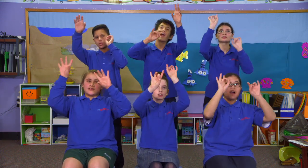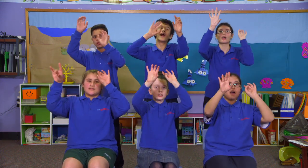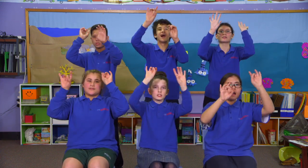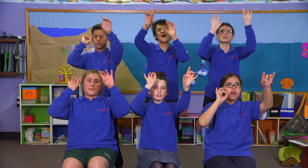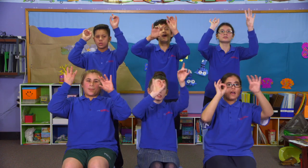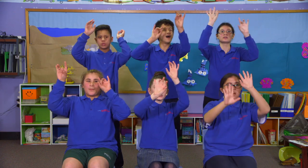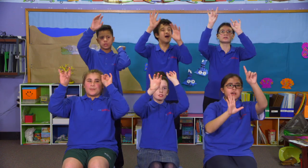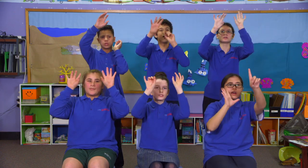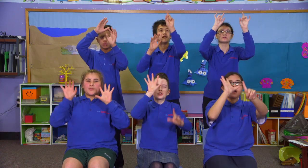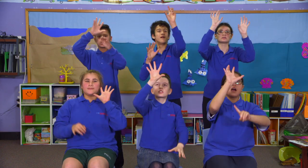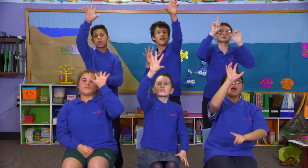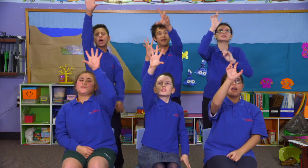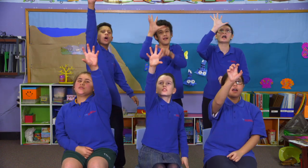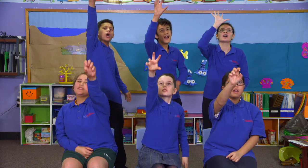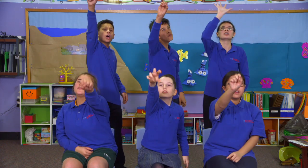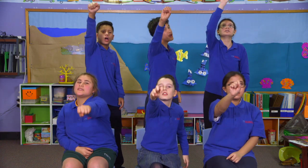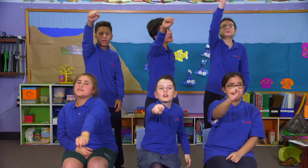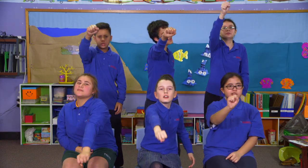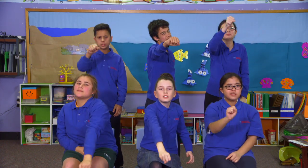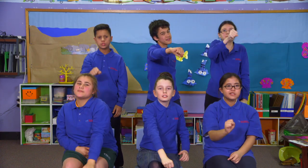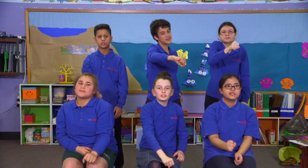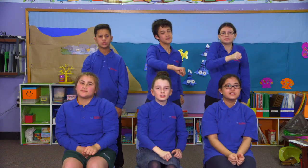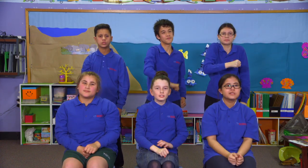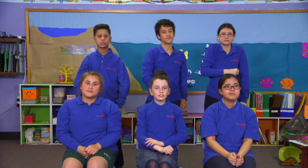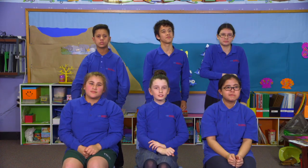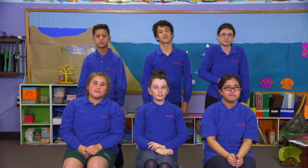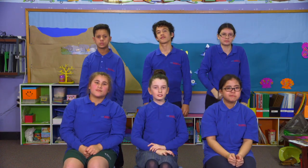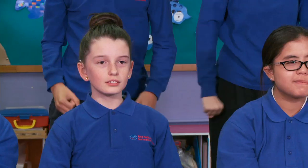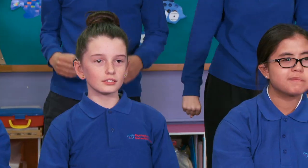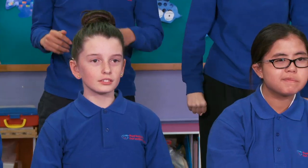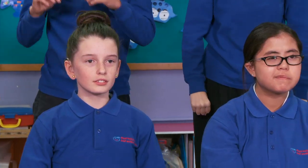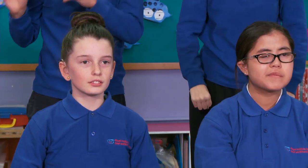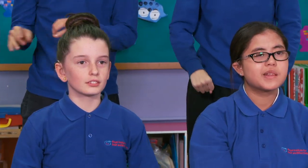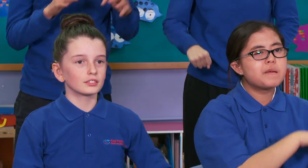stars, chase the light. And there's a song,